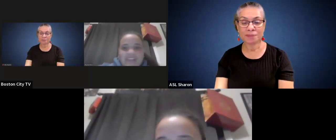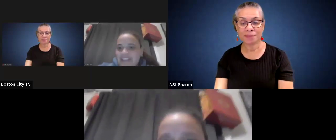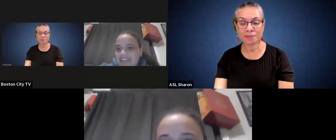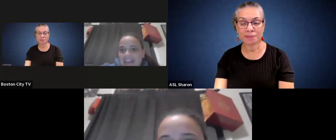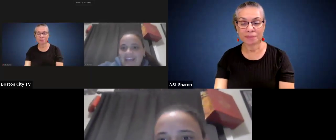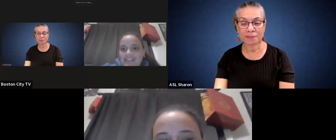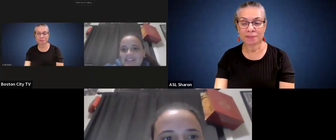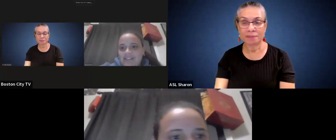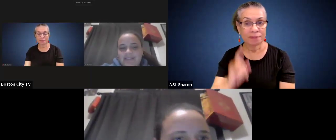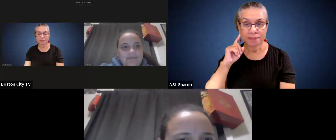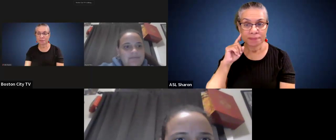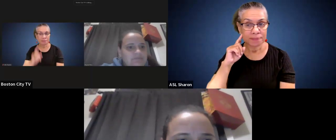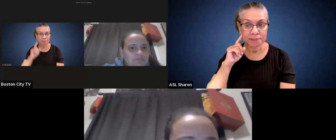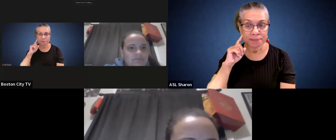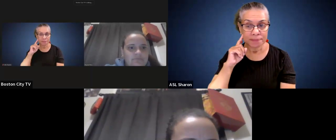We can't hear you.